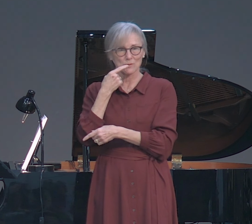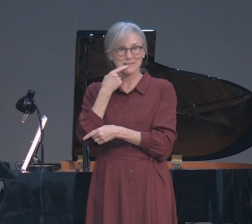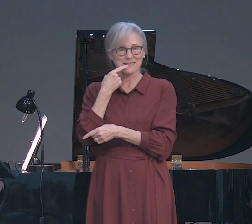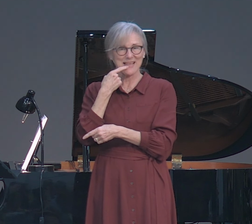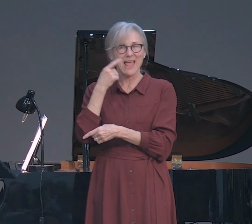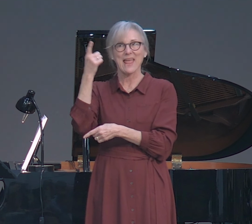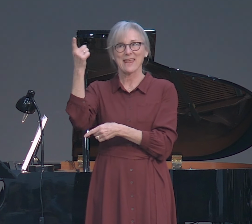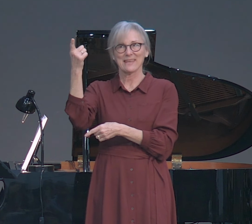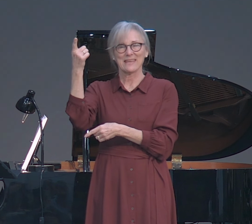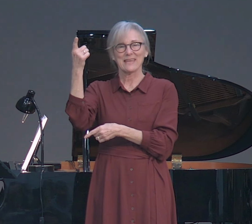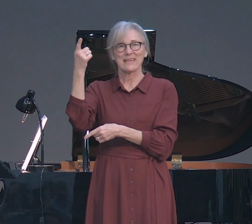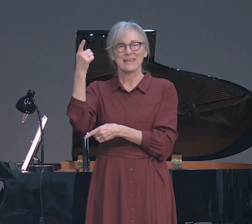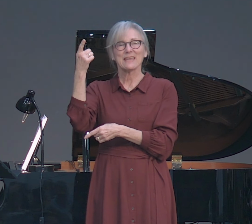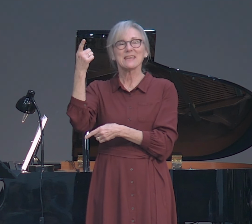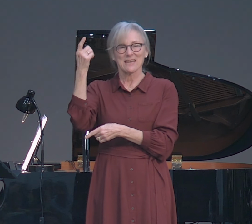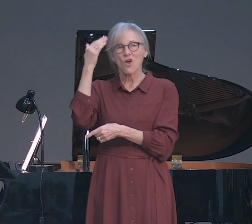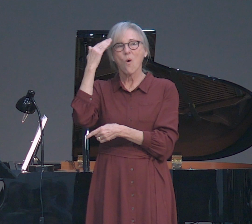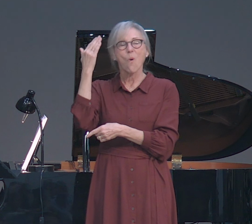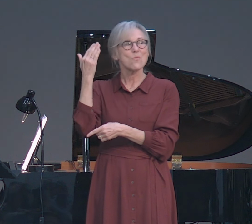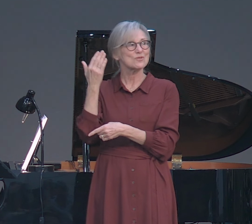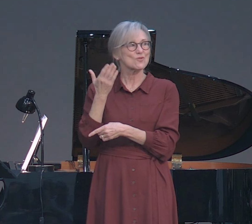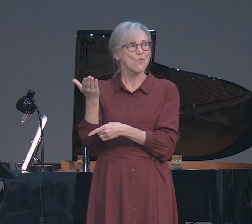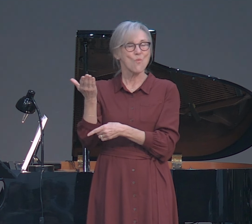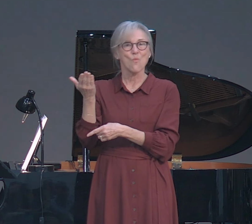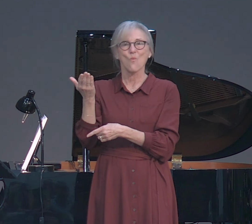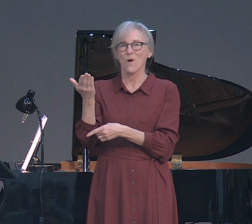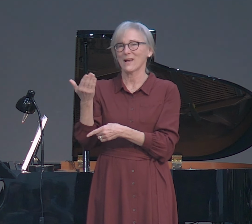he'll know of what we're